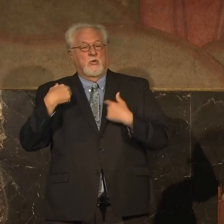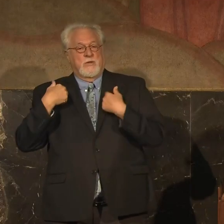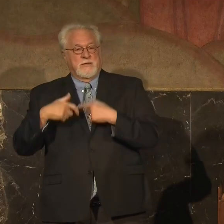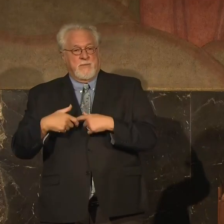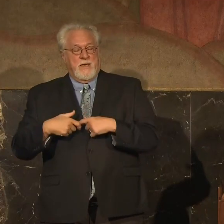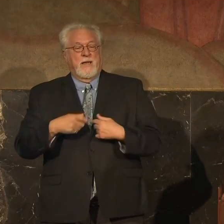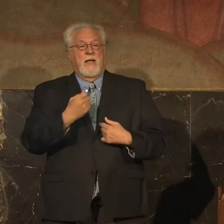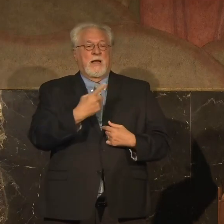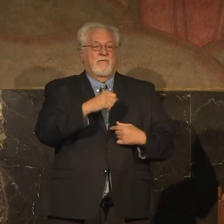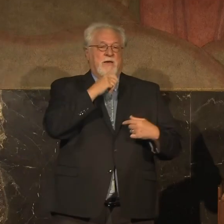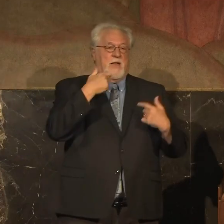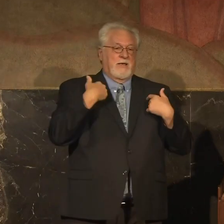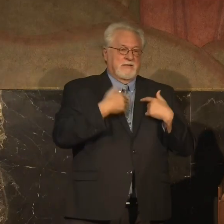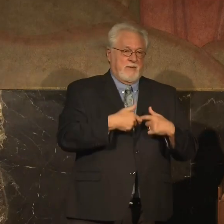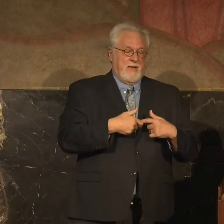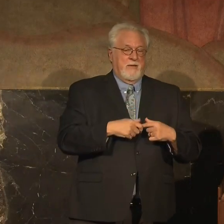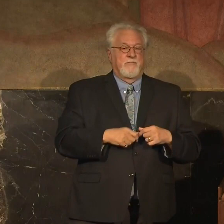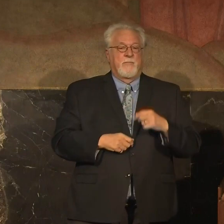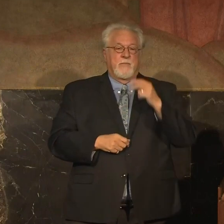are non-Hispanic.